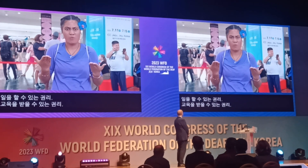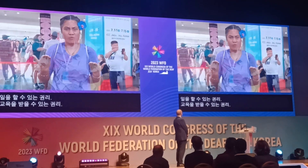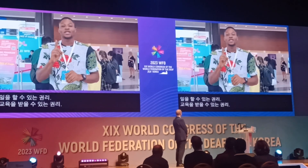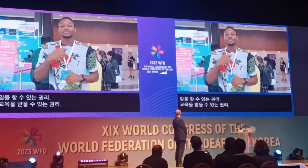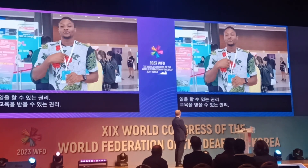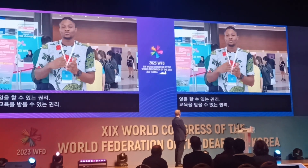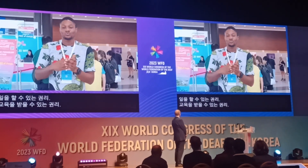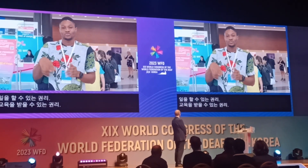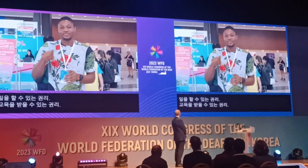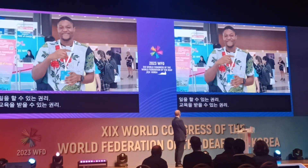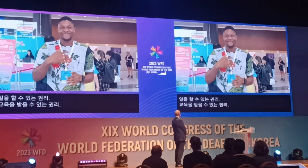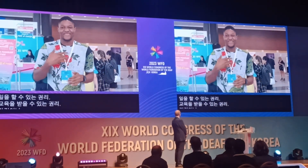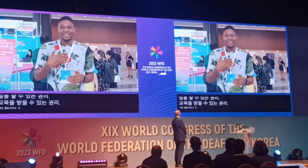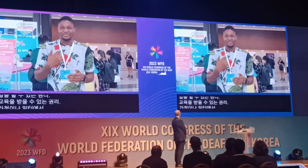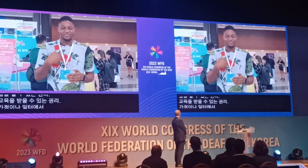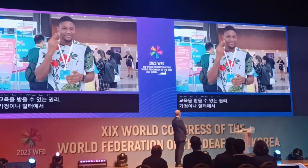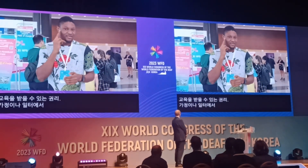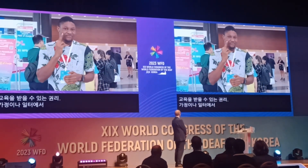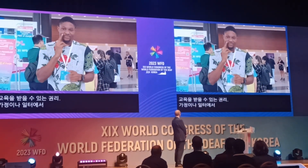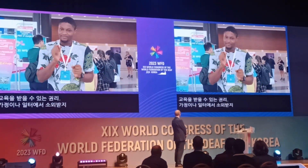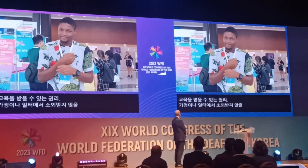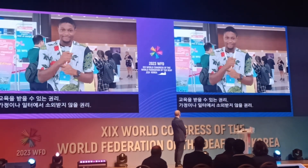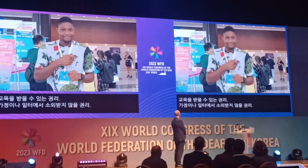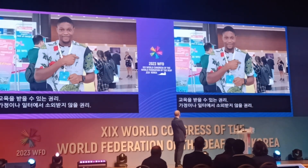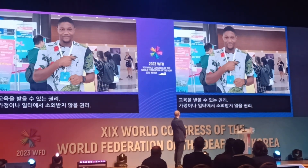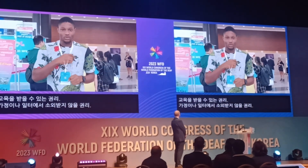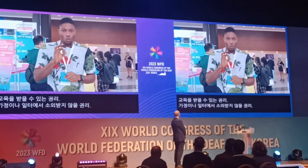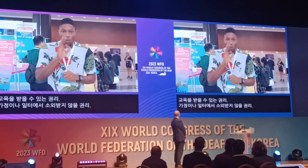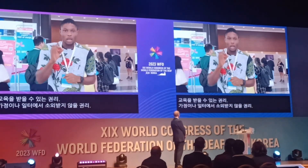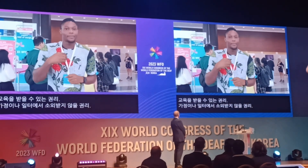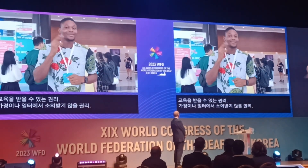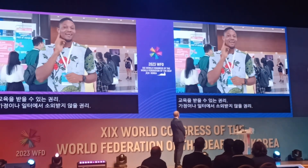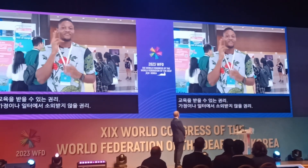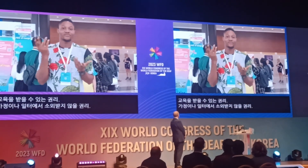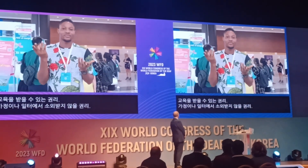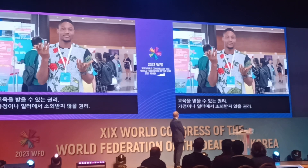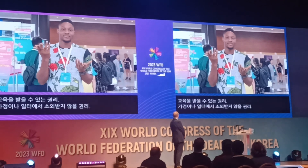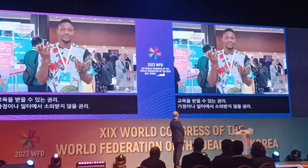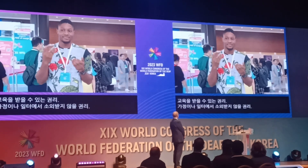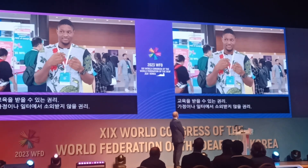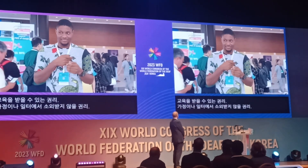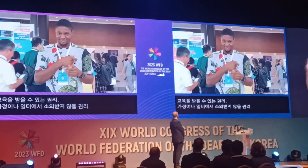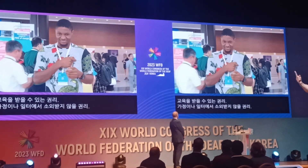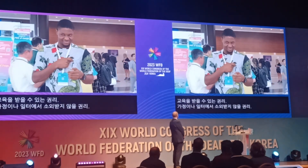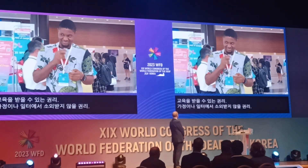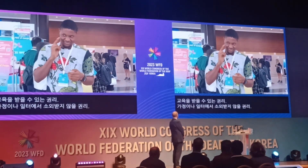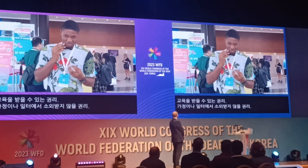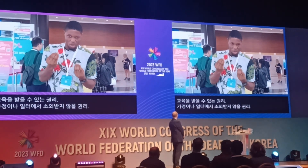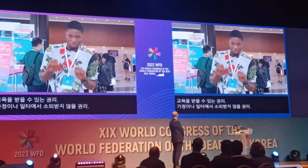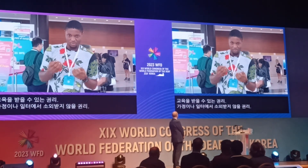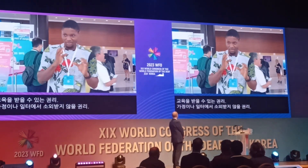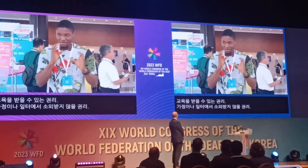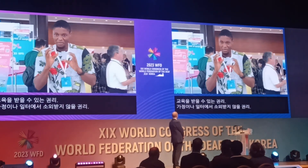to not have to stay alone. I feel that as a deaf person,